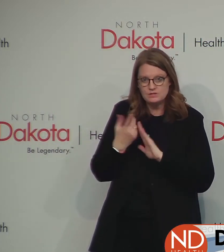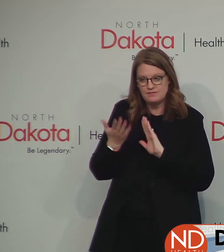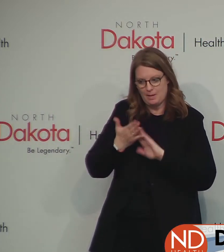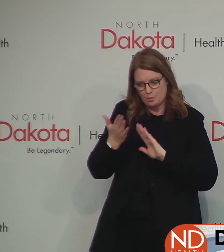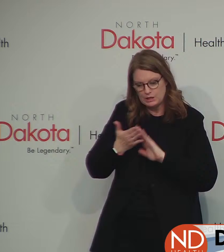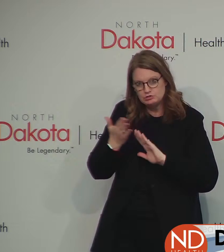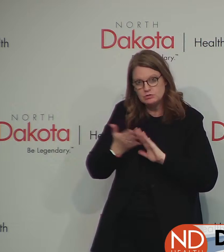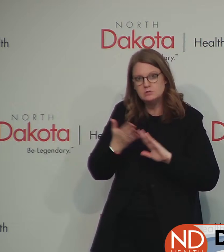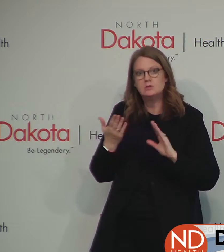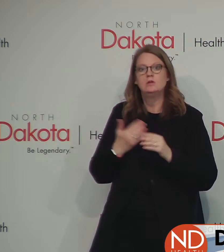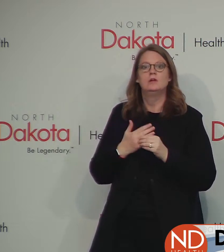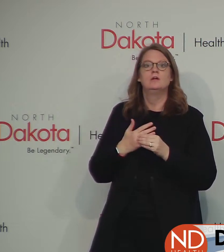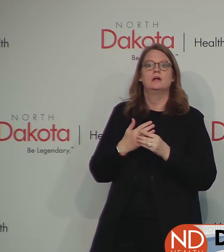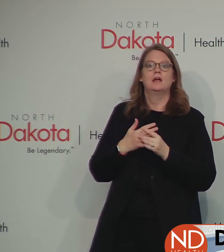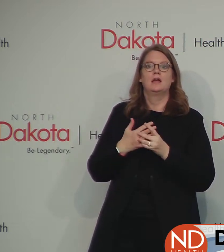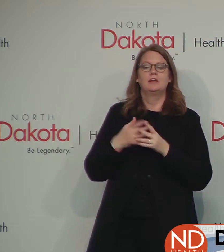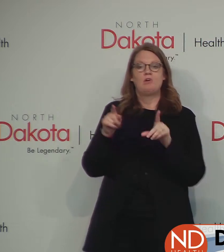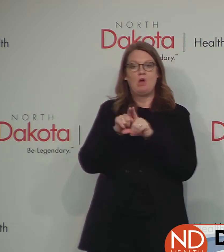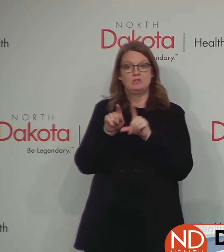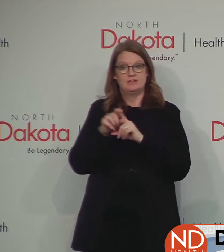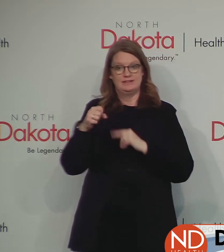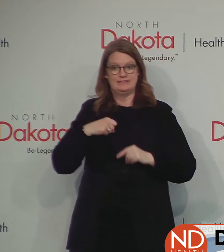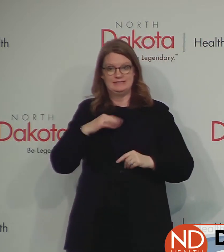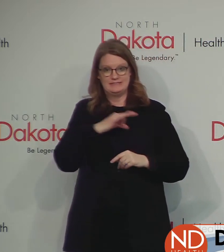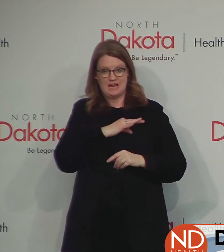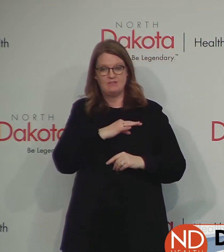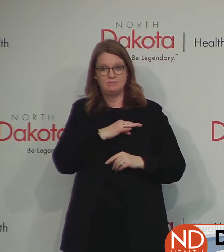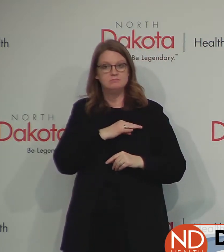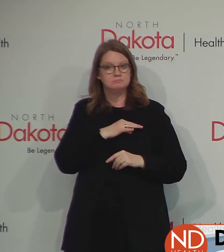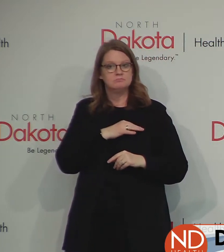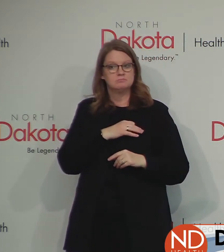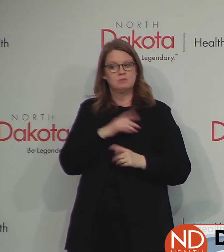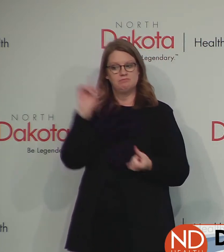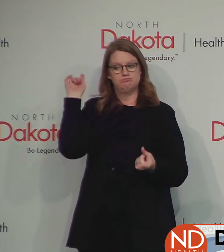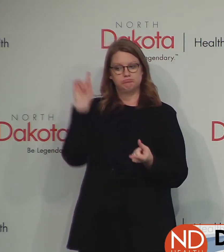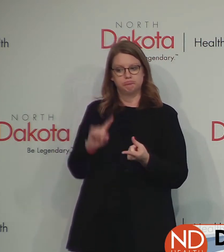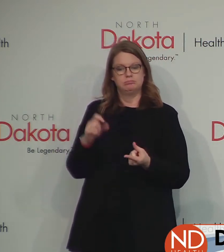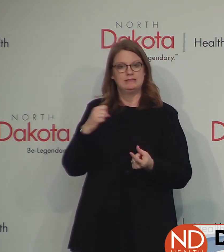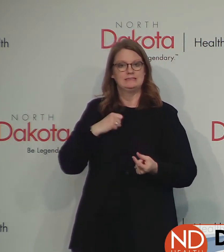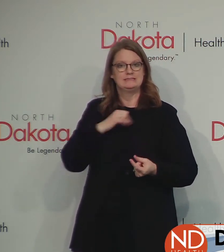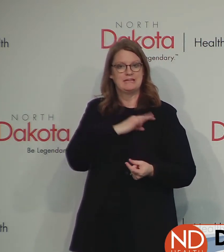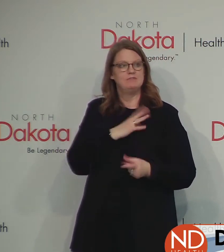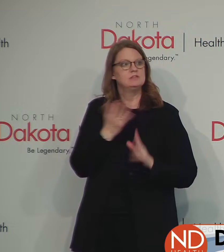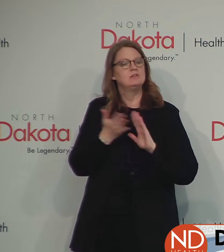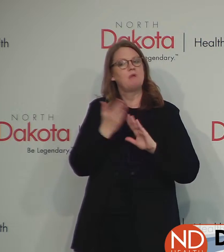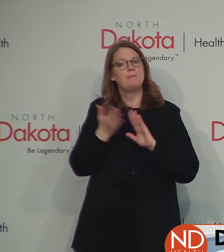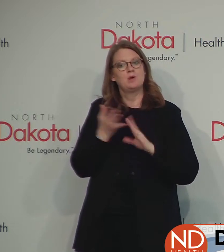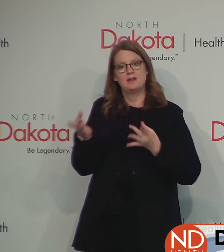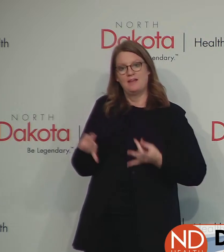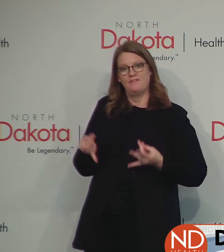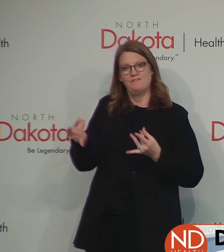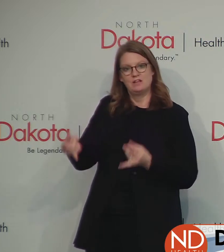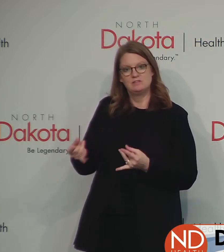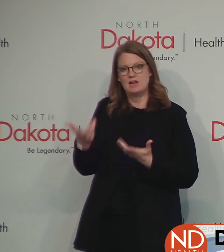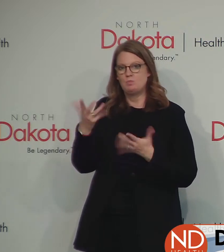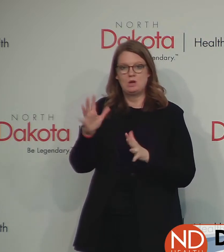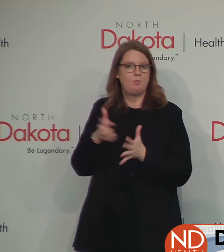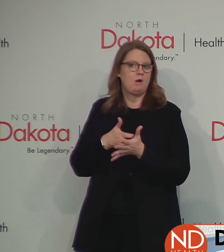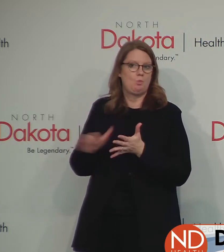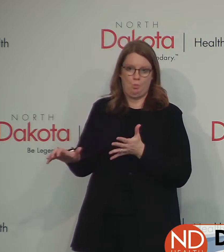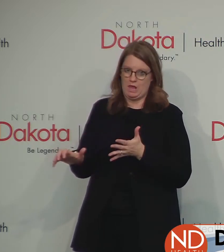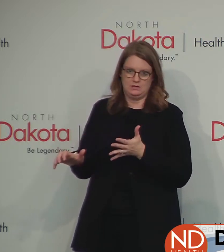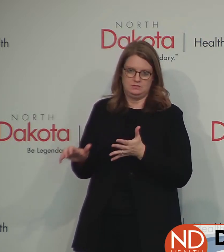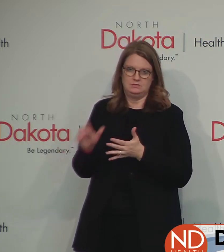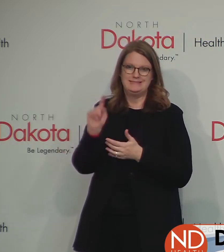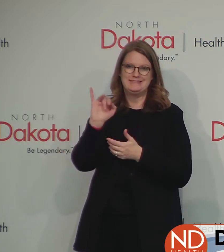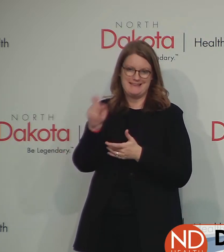operation and our staffing load. We have had to reduce staff so that we are operating efficiently and not wasting taxpayer dollars